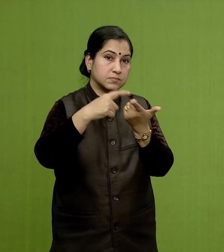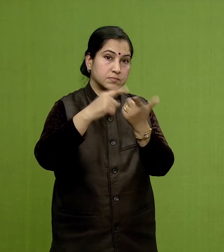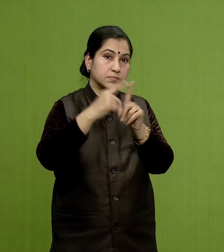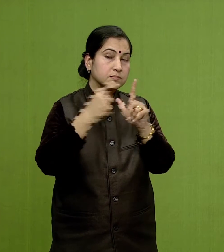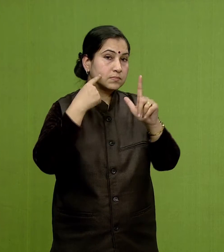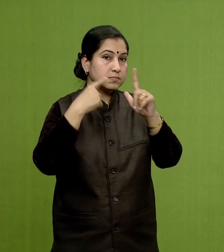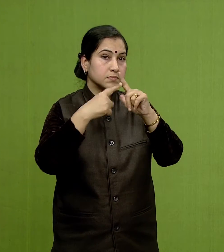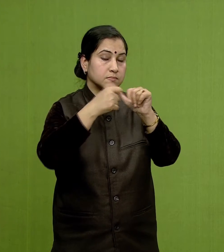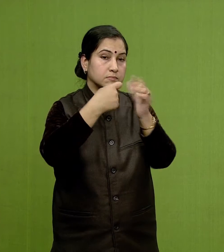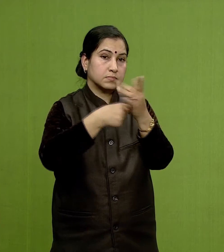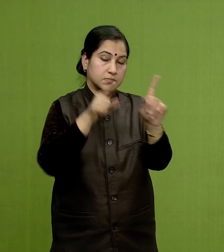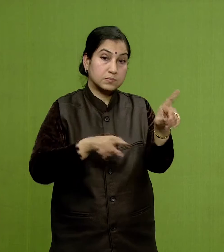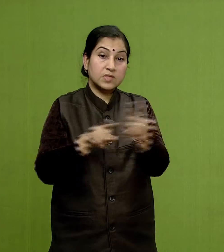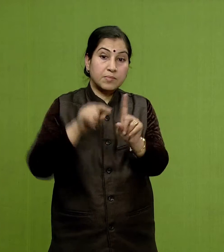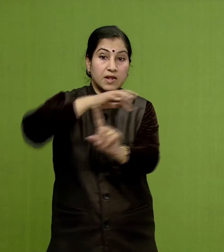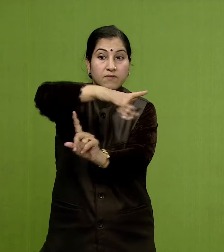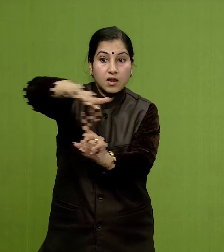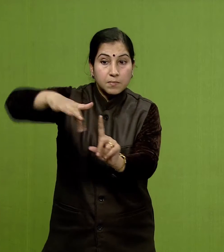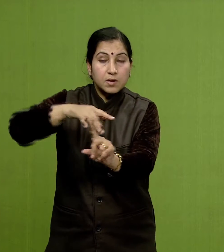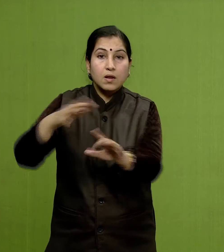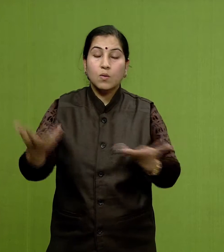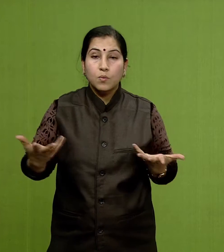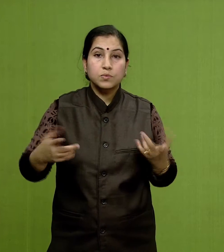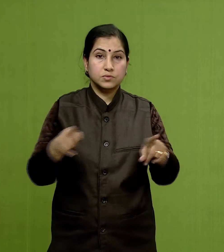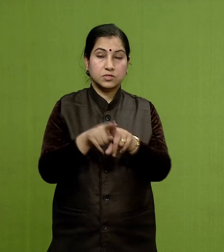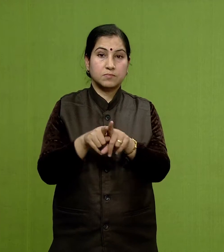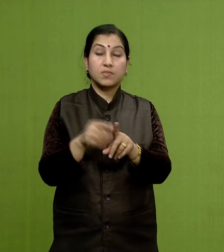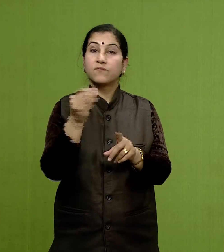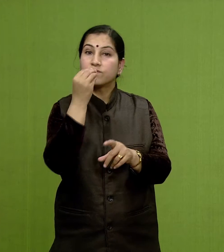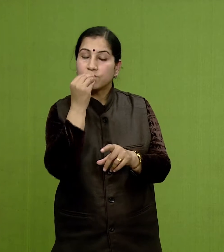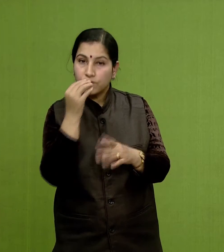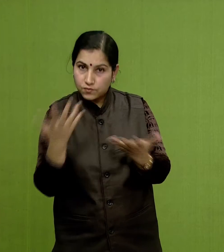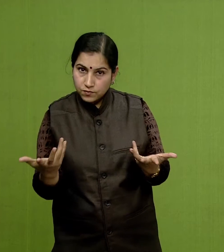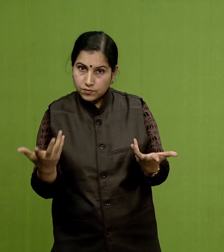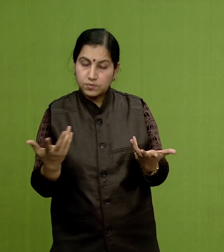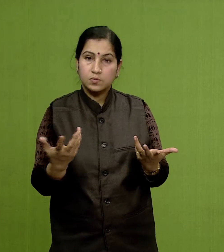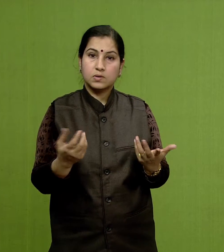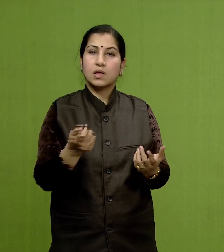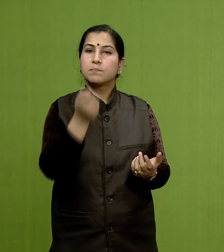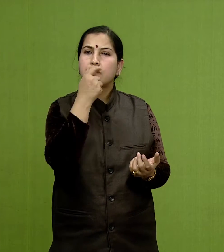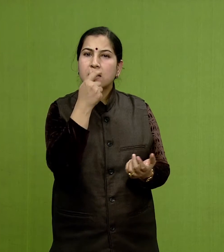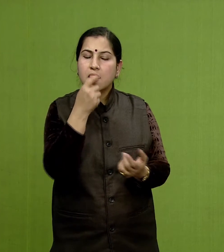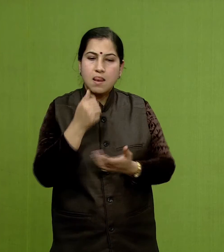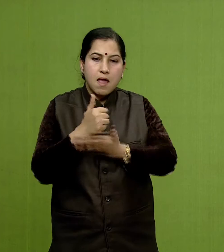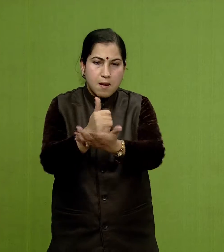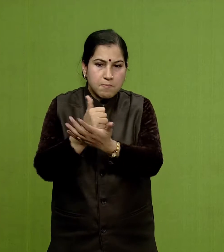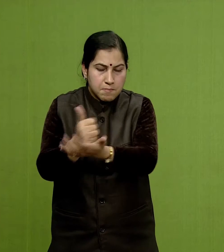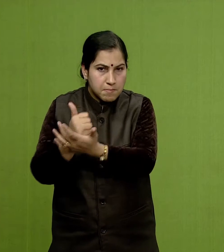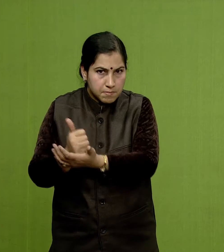environmental conditions like food, medical facilities,